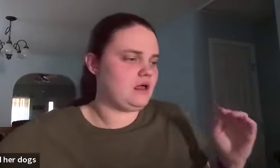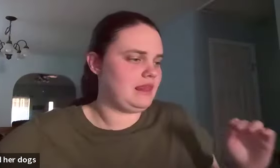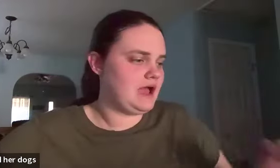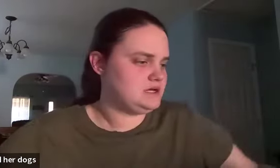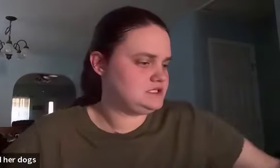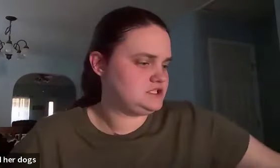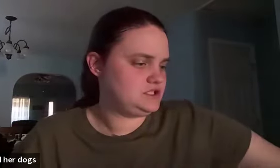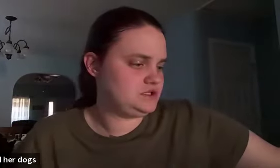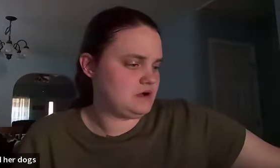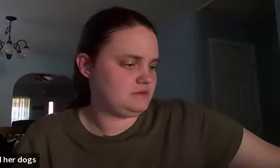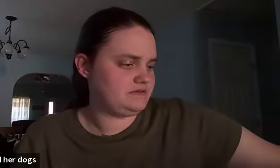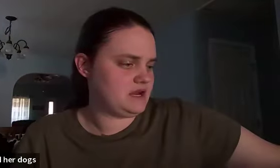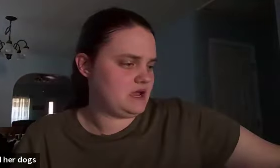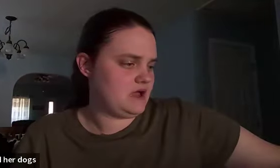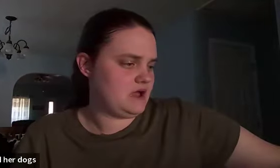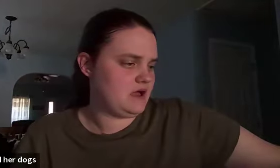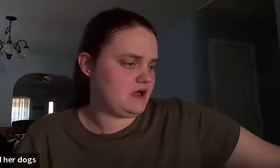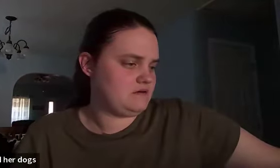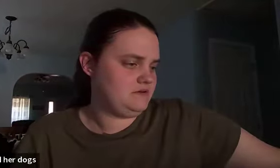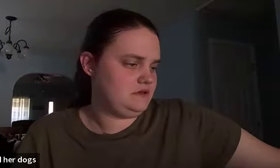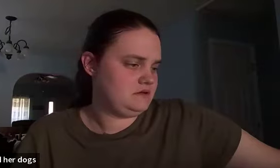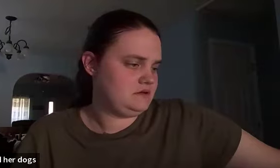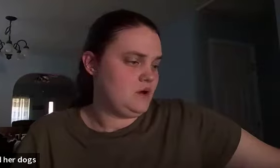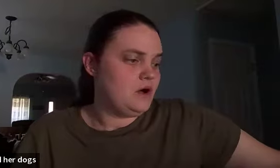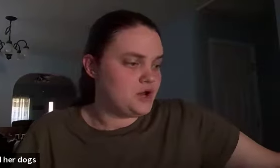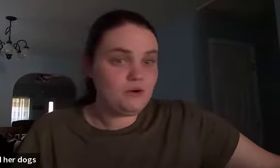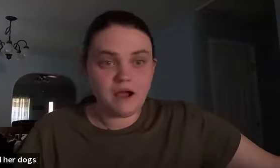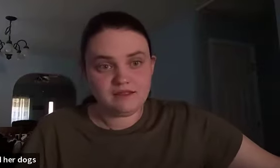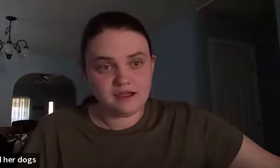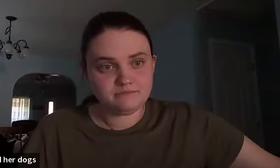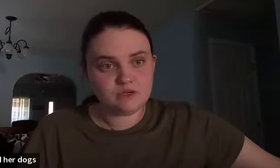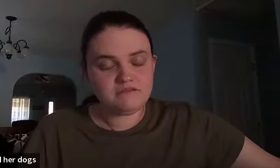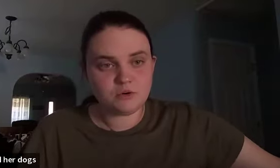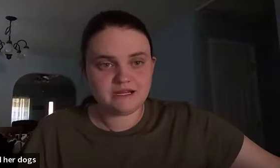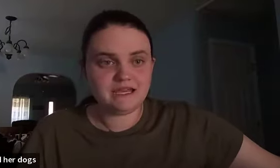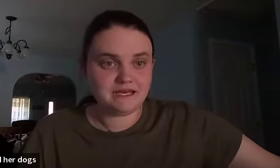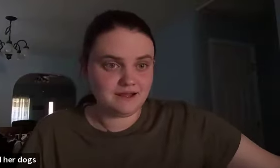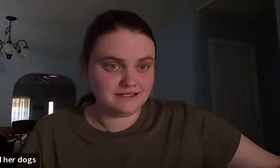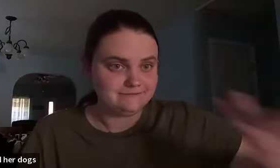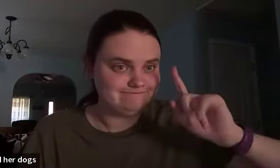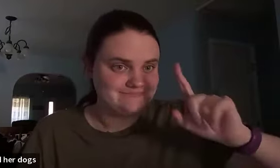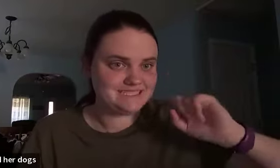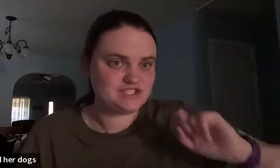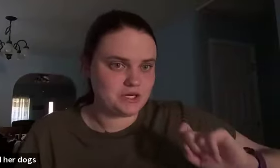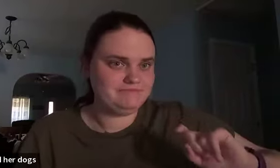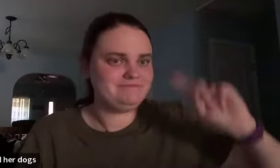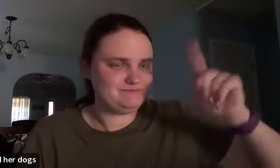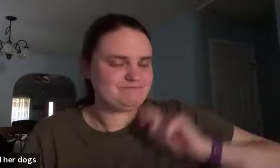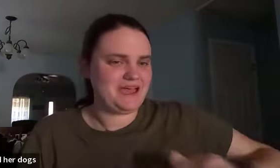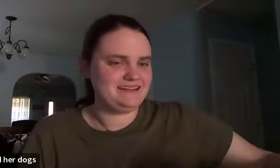Our last two, I believe that I have. No, I lied. We have morning and night. Sorry, I